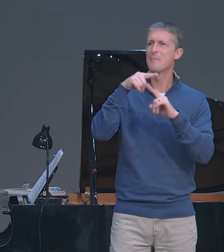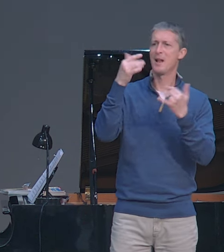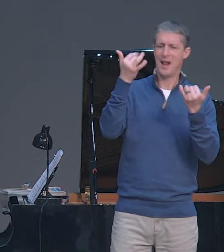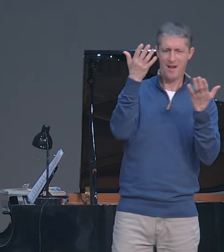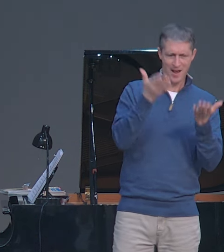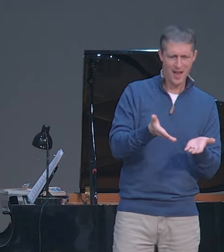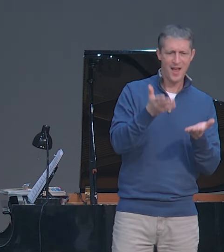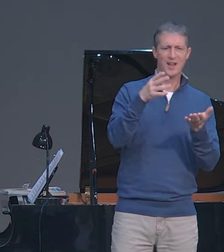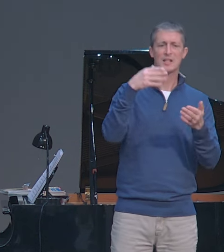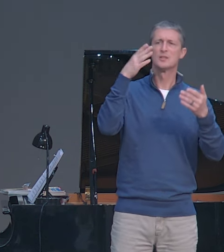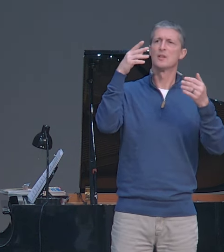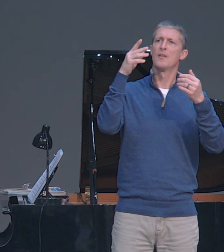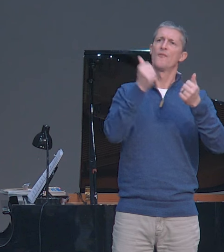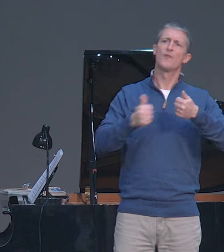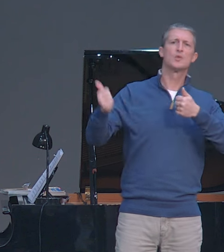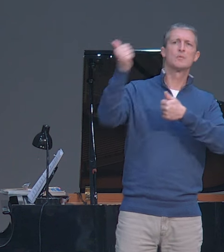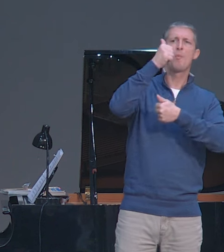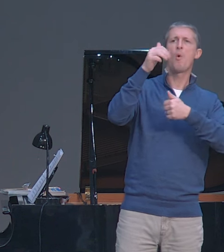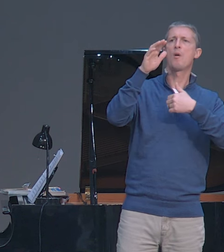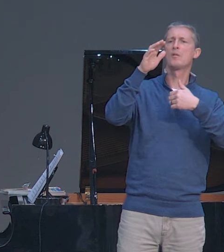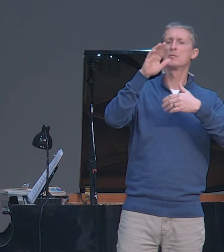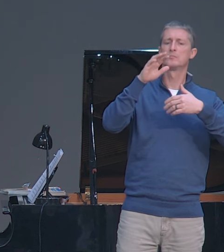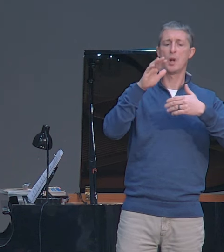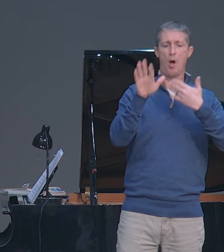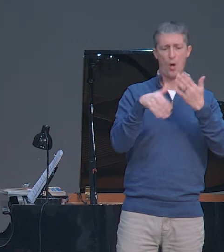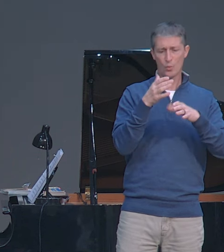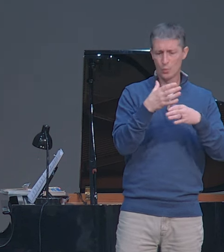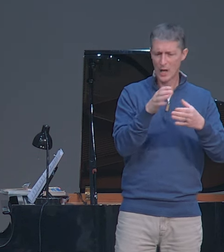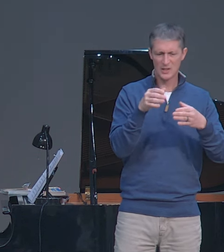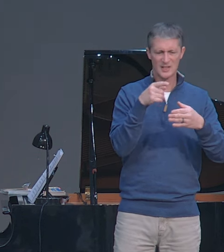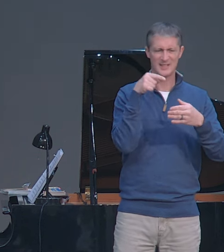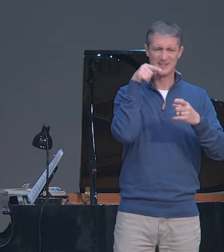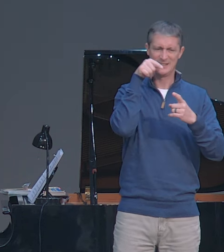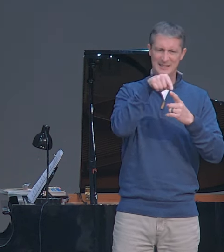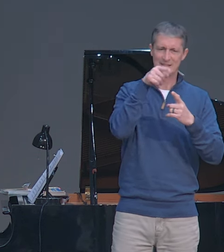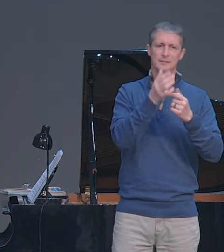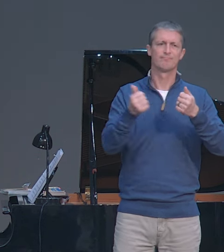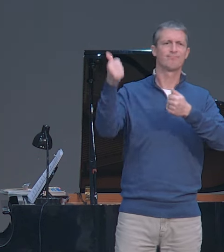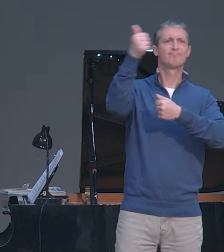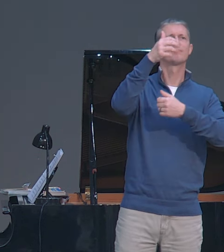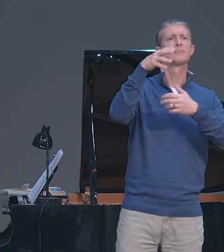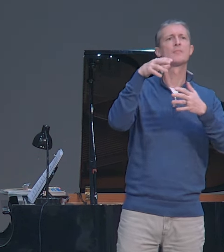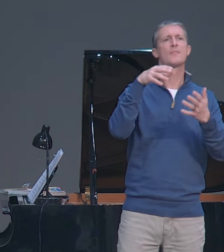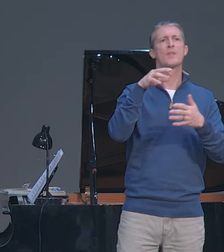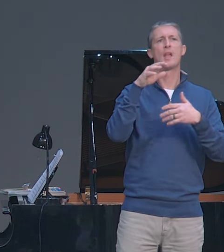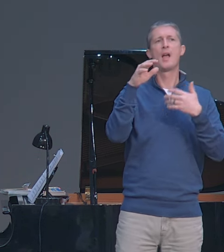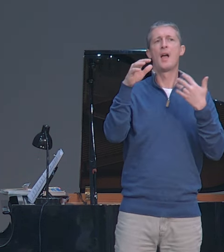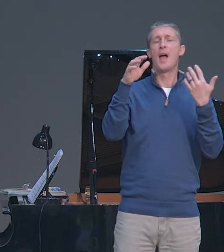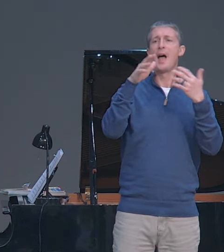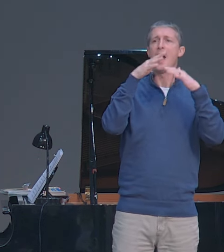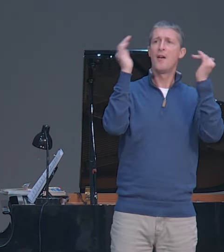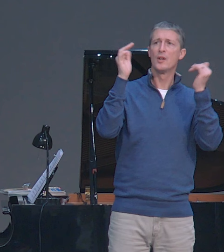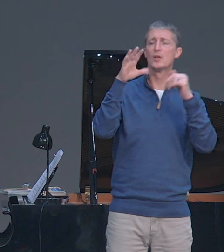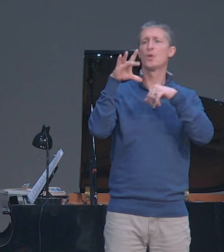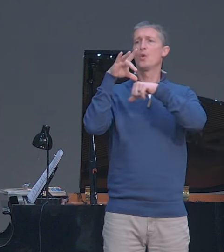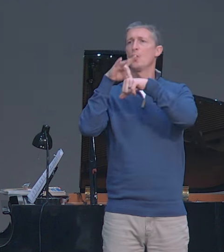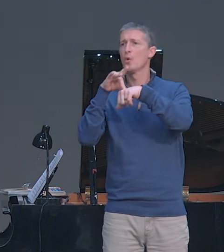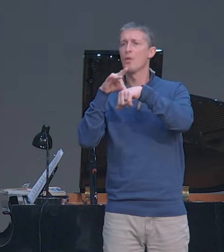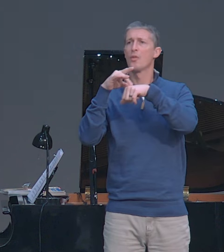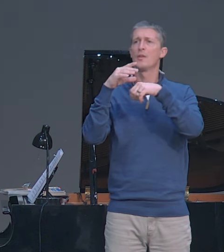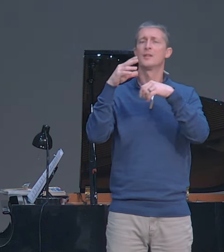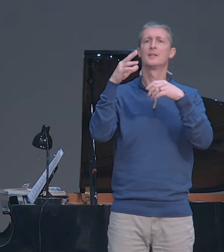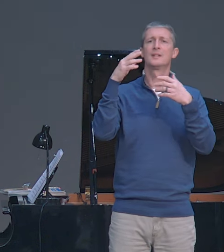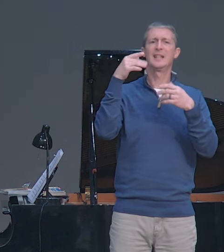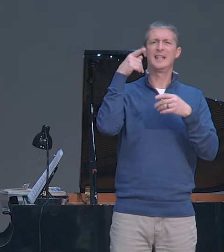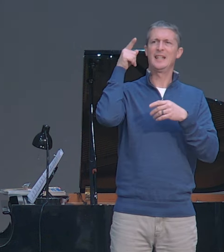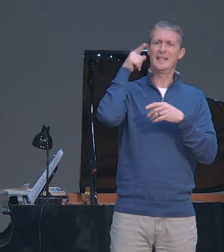creation. For by him all things were created, in heaven and that are on earth, visible and